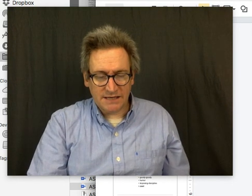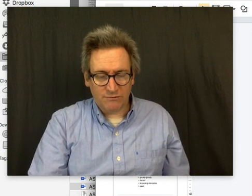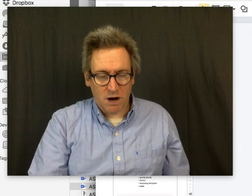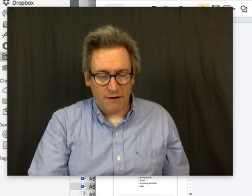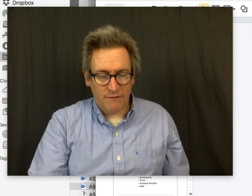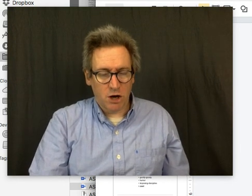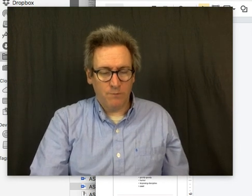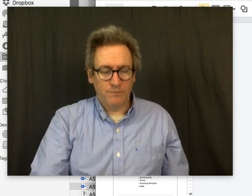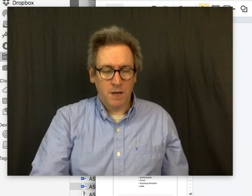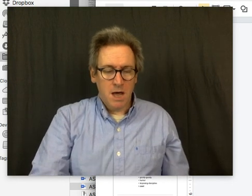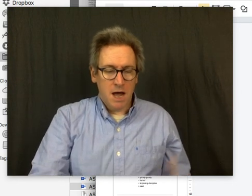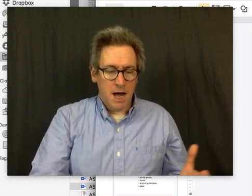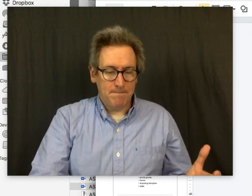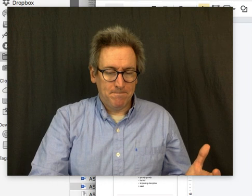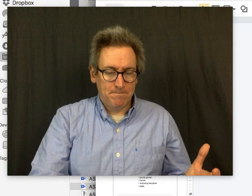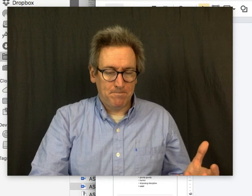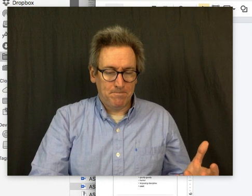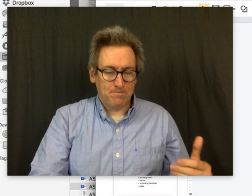Active or on the go.